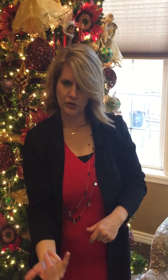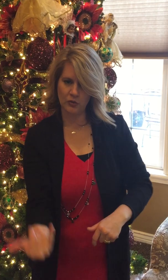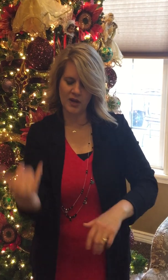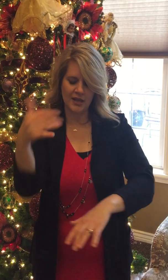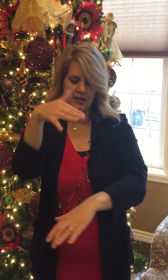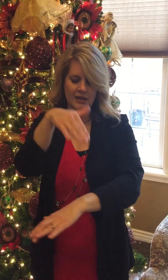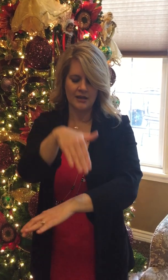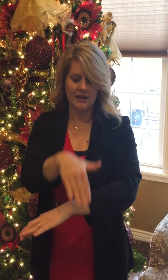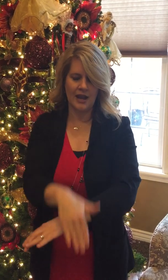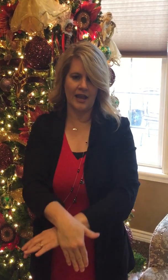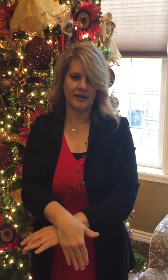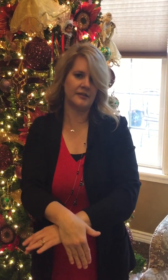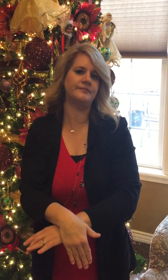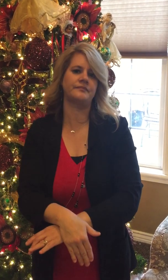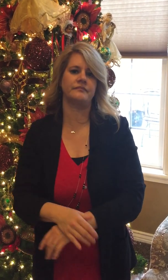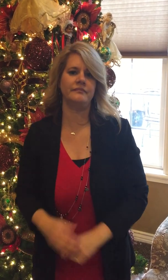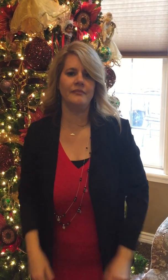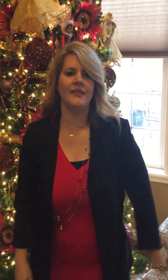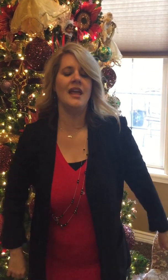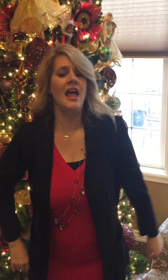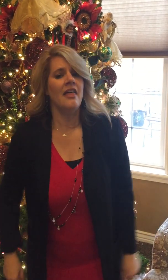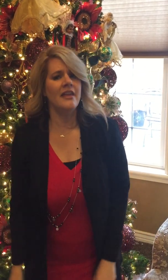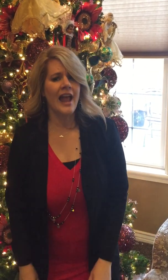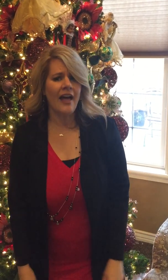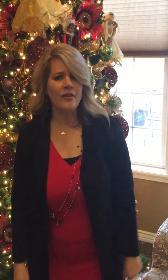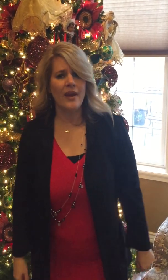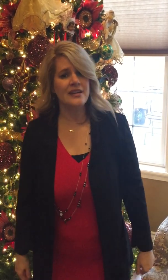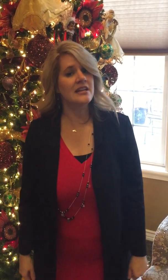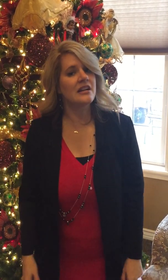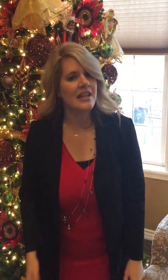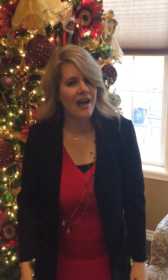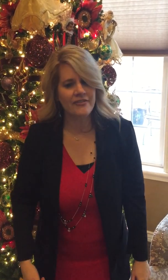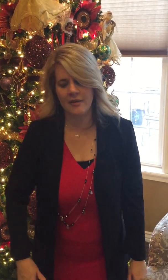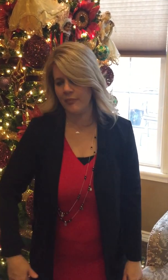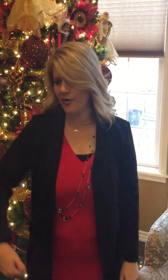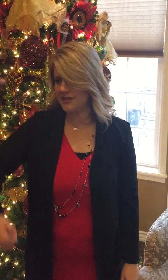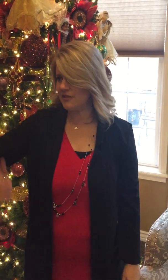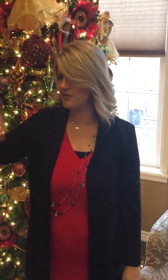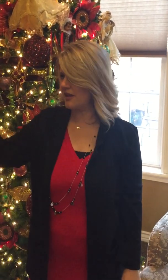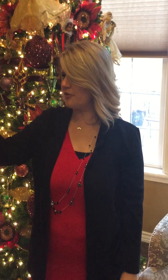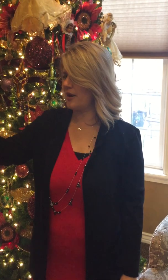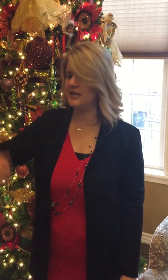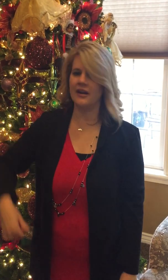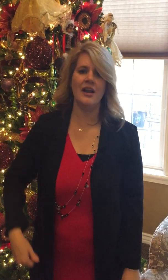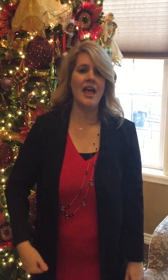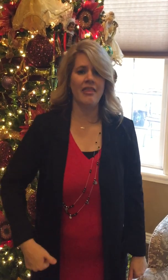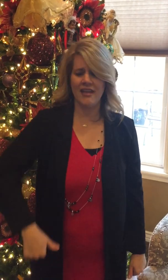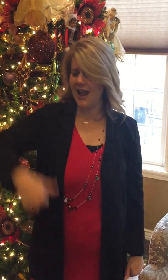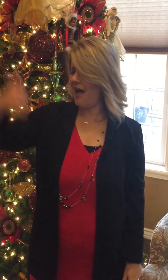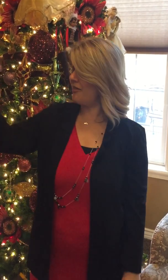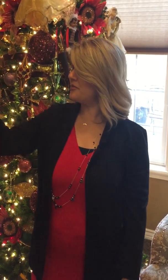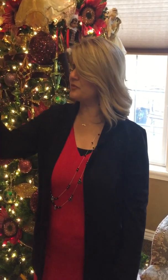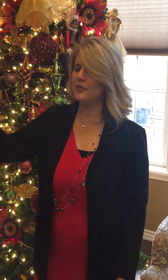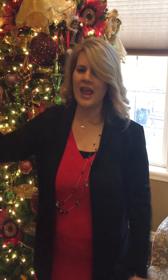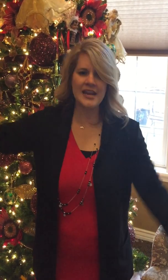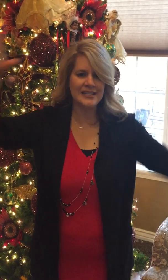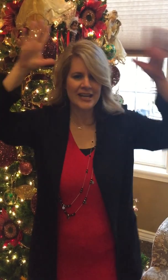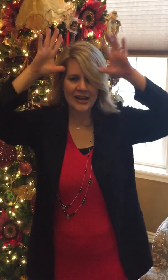To night. Then how the reindeer loved him. Point to those other reindeer. Then how those